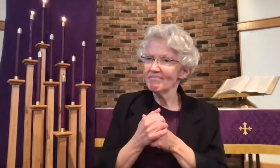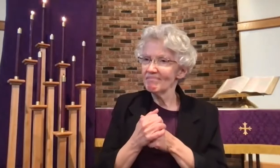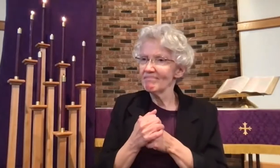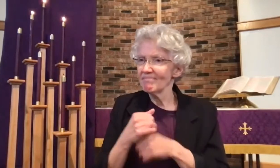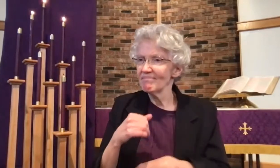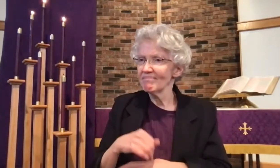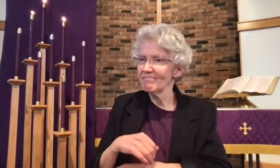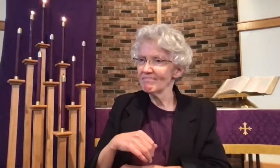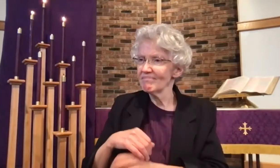the courts,